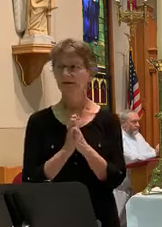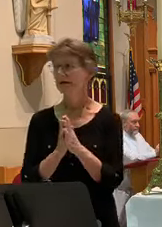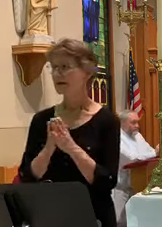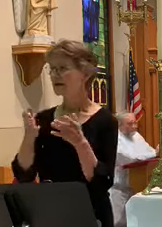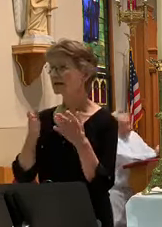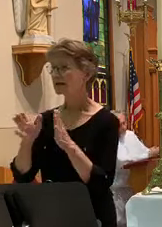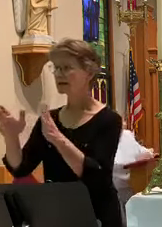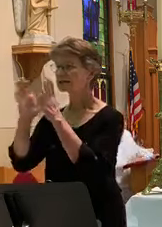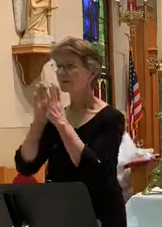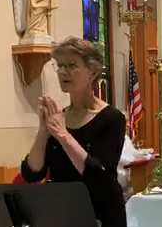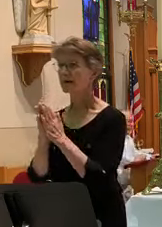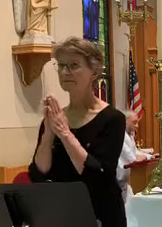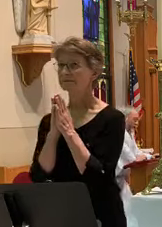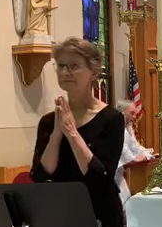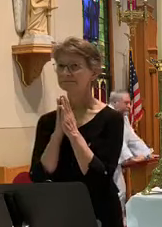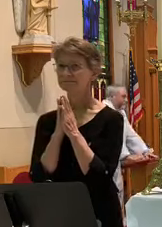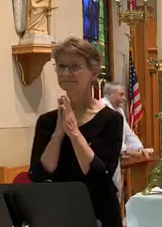Let us pray.